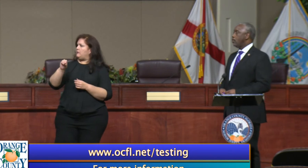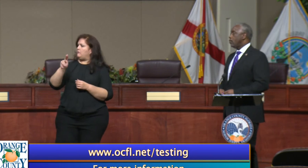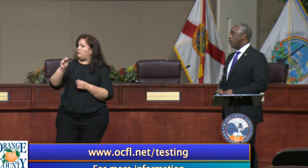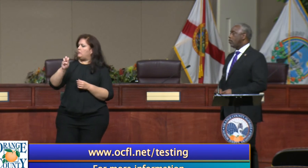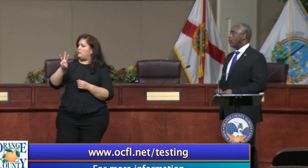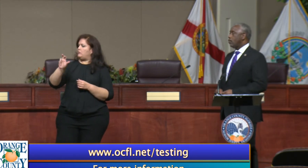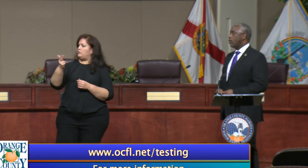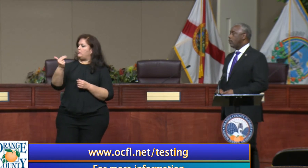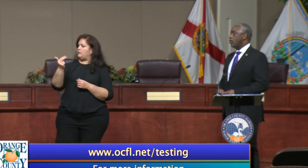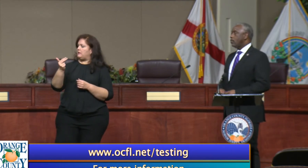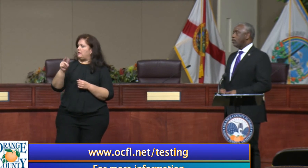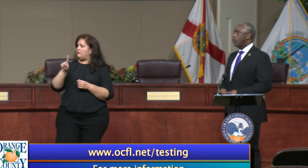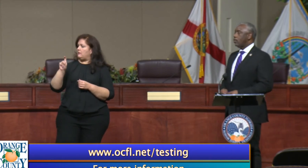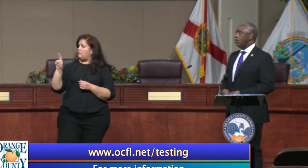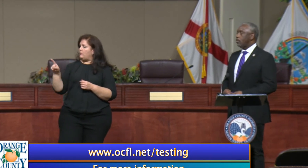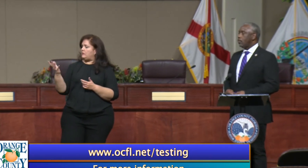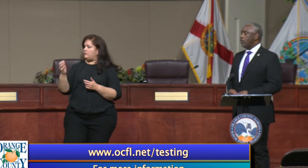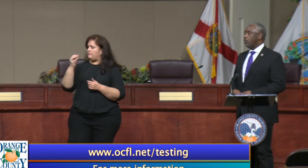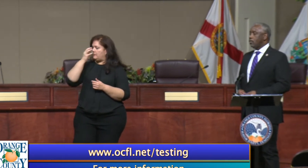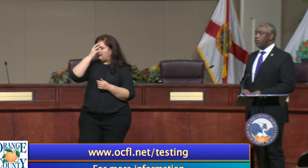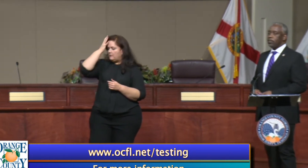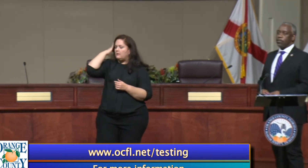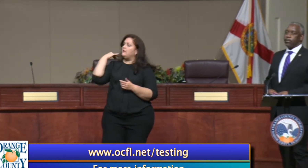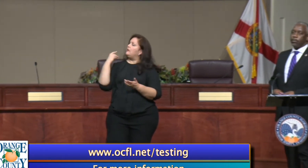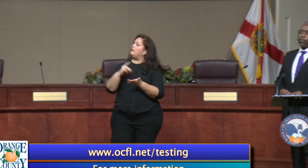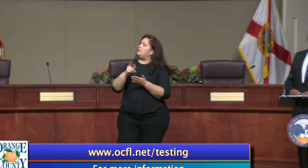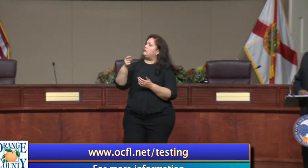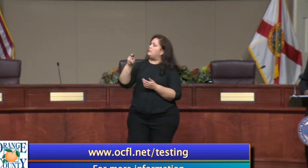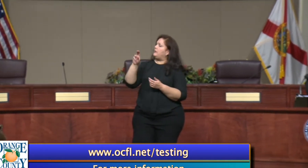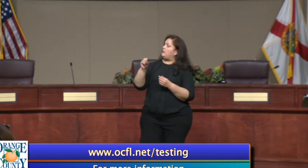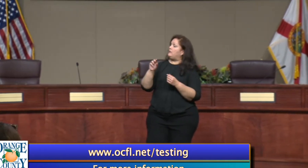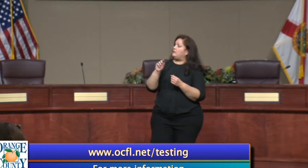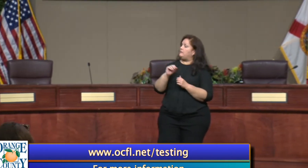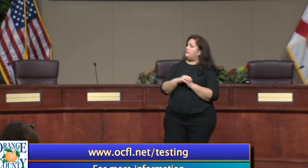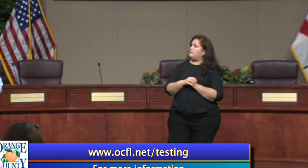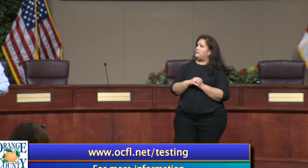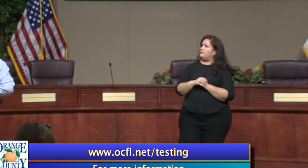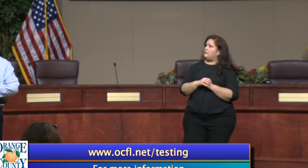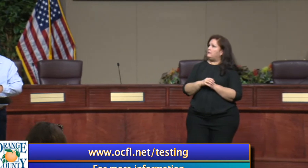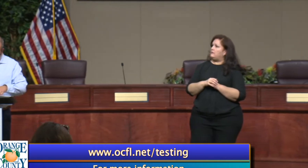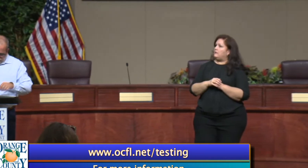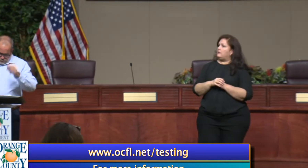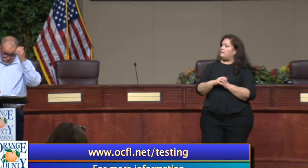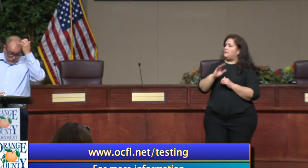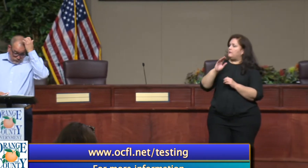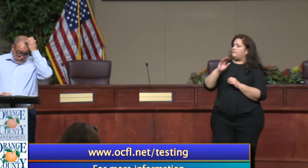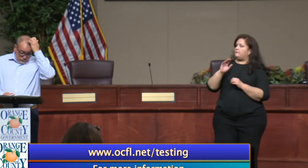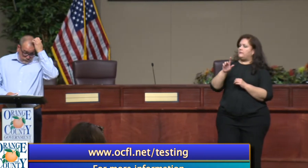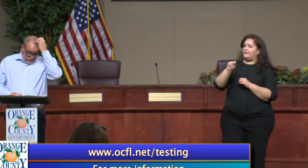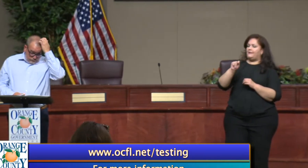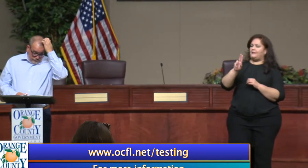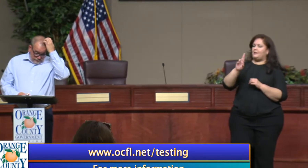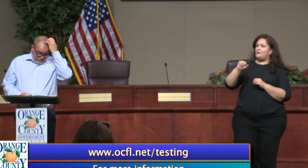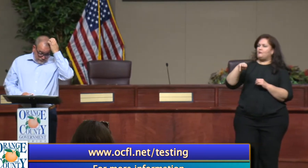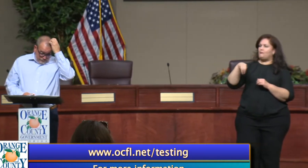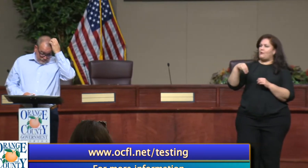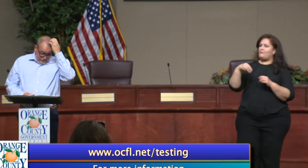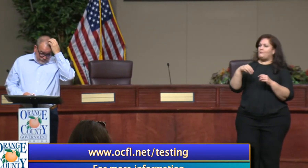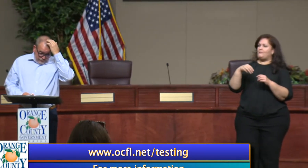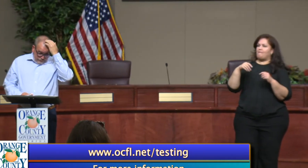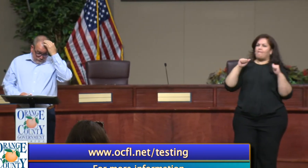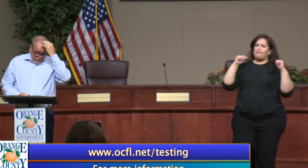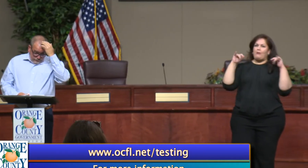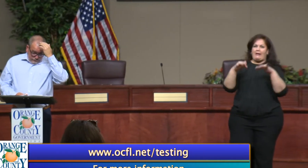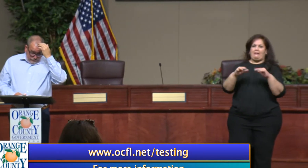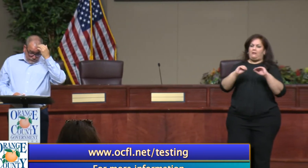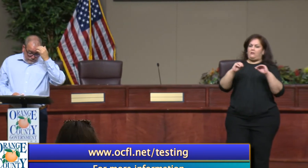13. His question reads, Dr. Pino, with no masks required at Trump rallies, do you think these events contribute to the